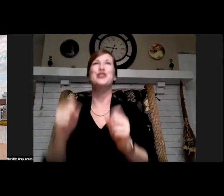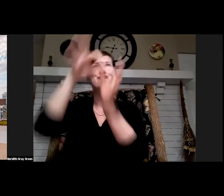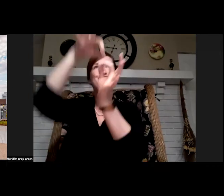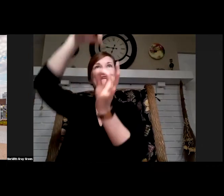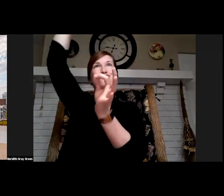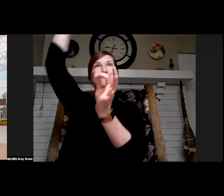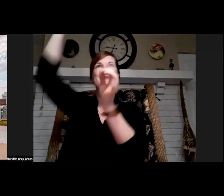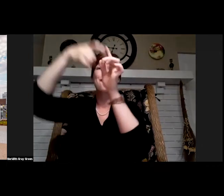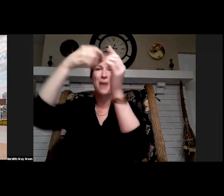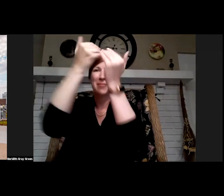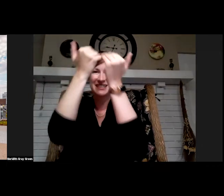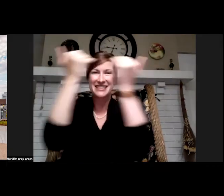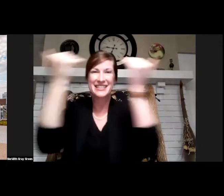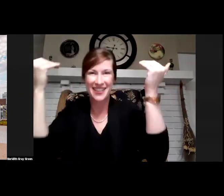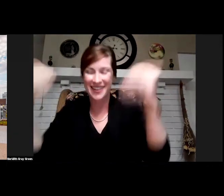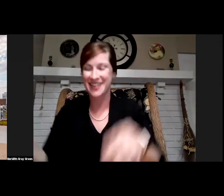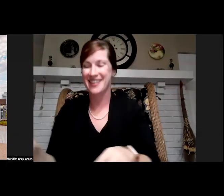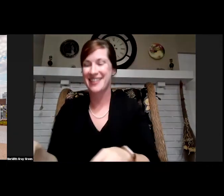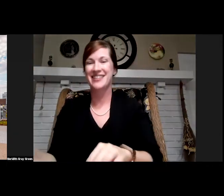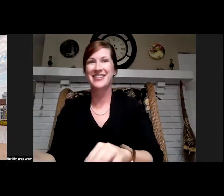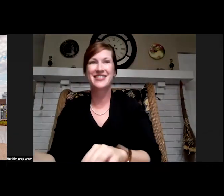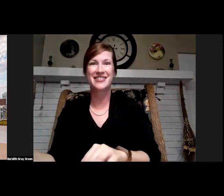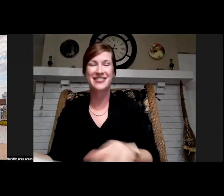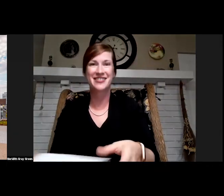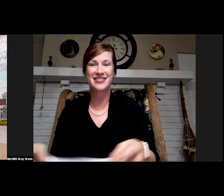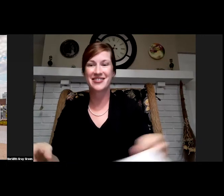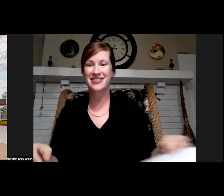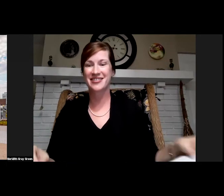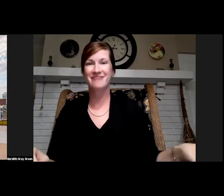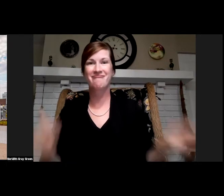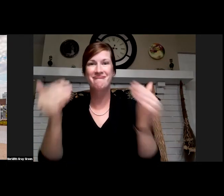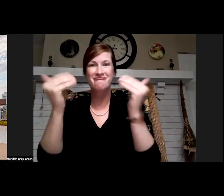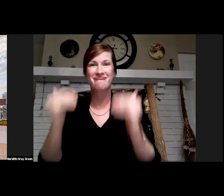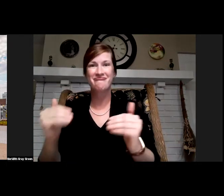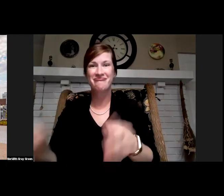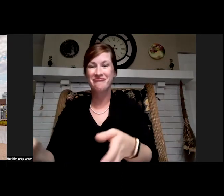amazing light-infused sculpture that's suspended from a high ceiling.